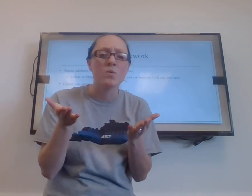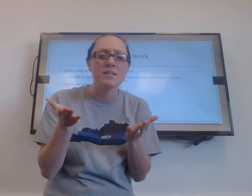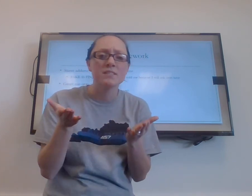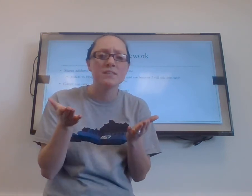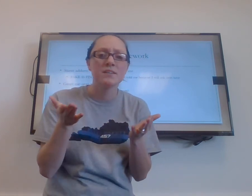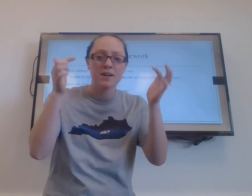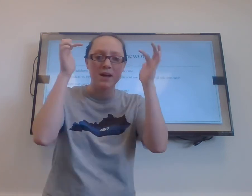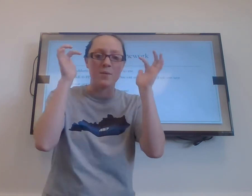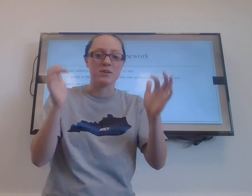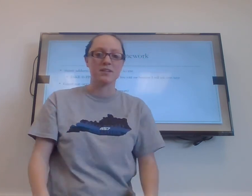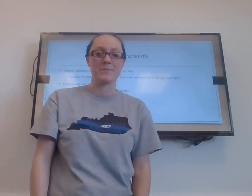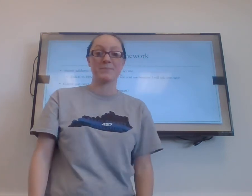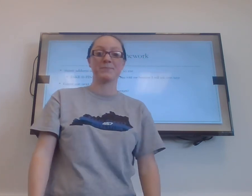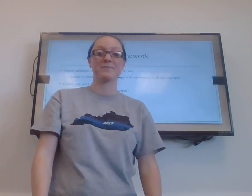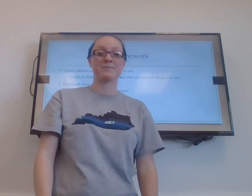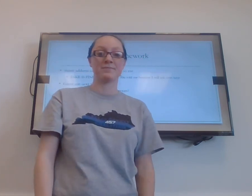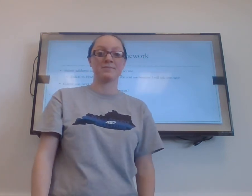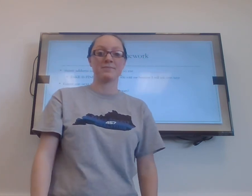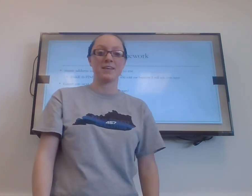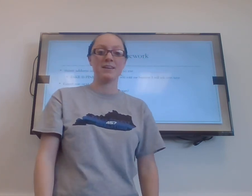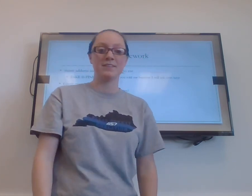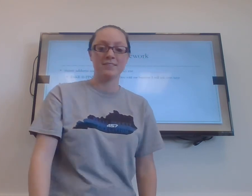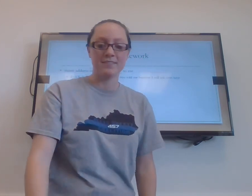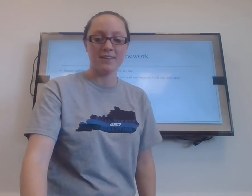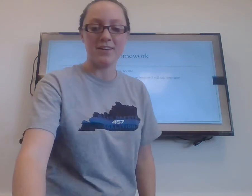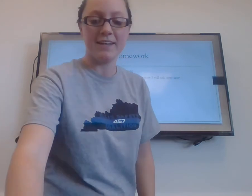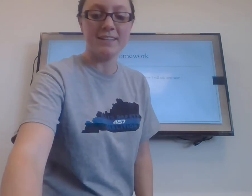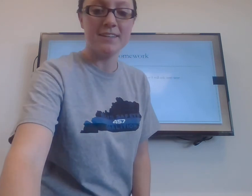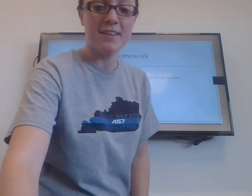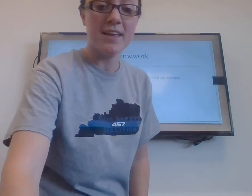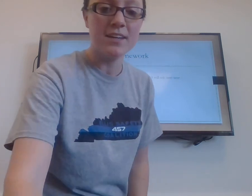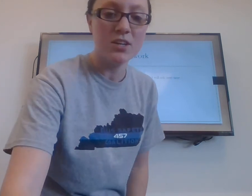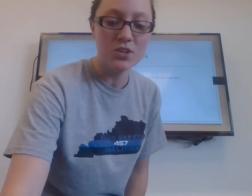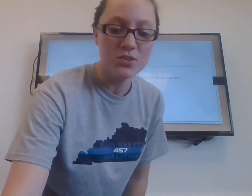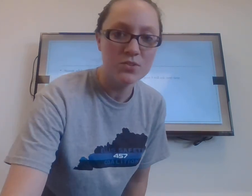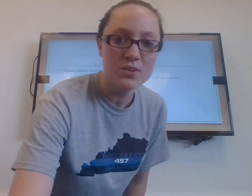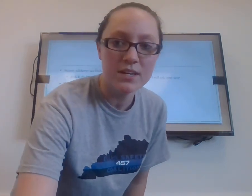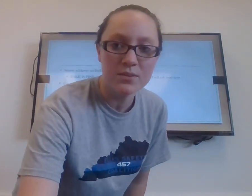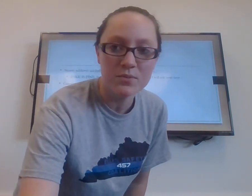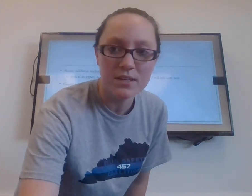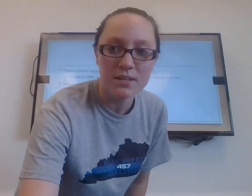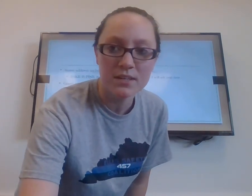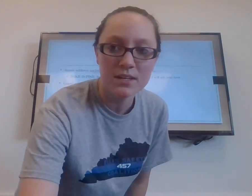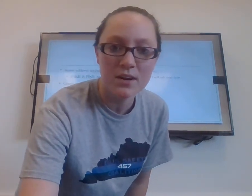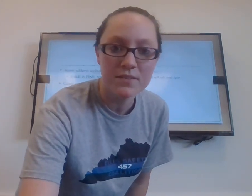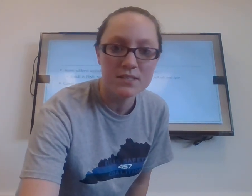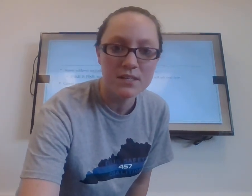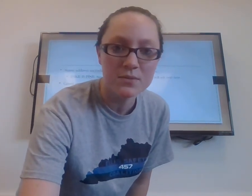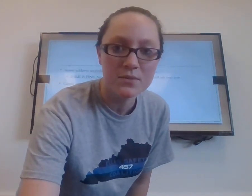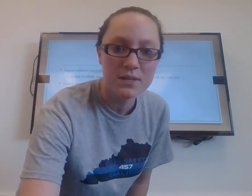what? Eyebrows down. Okay? All right. Thank you, and we're going to get off this thing real quick.